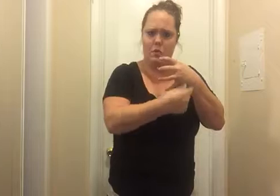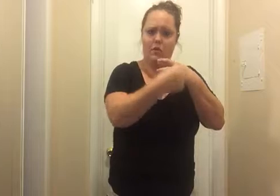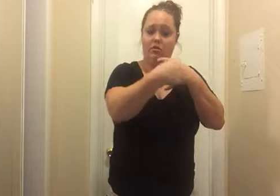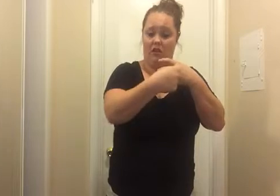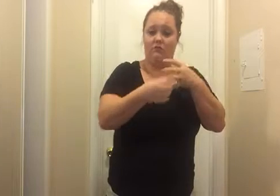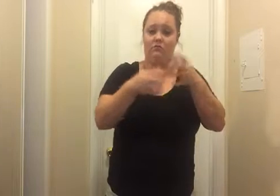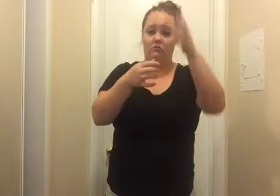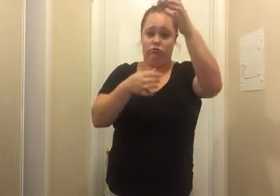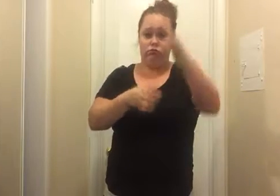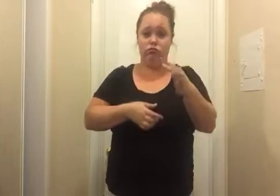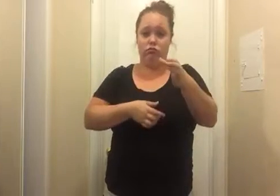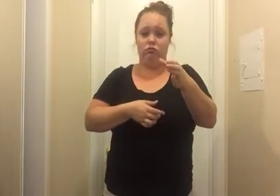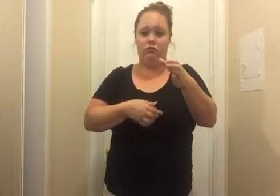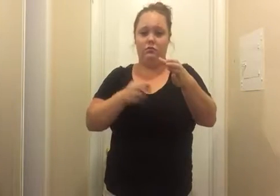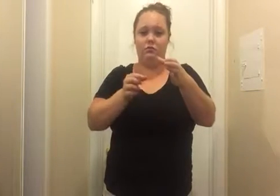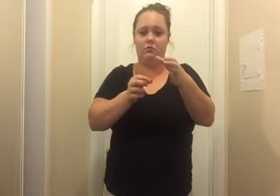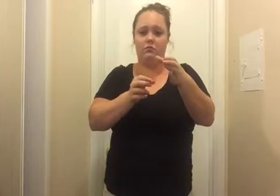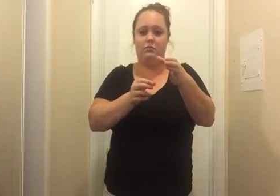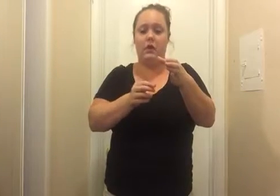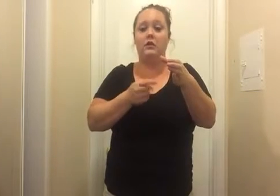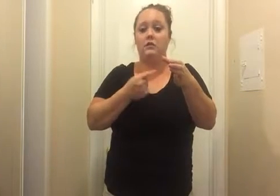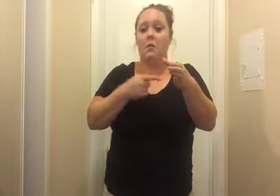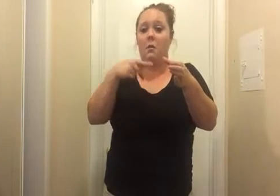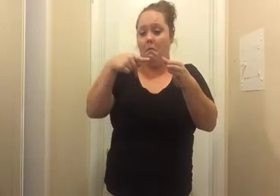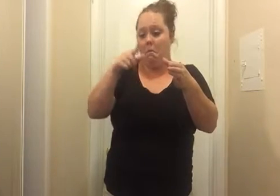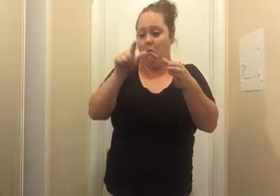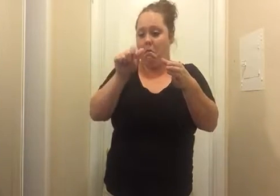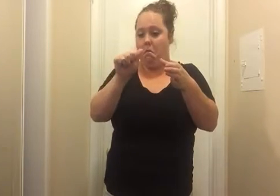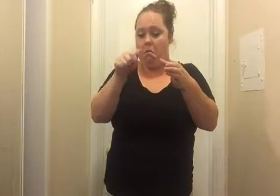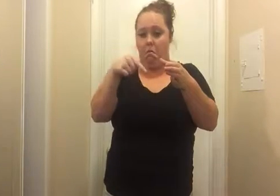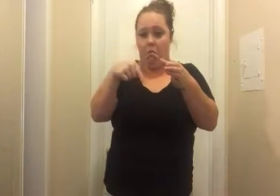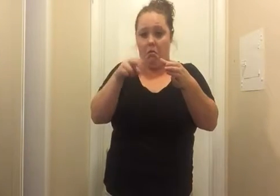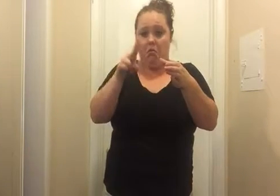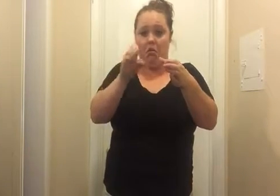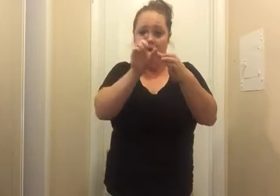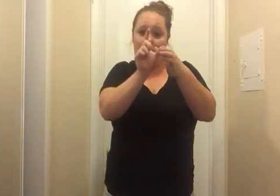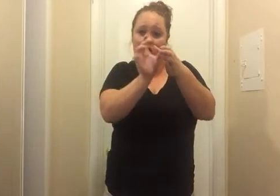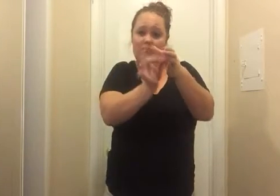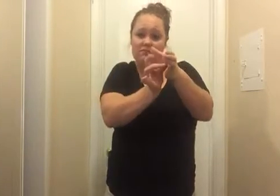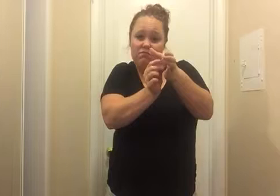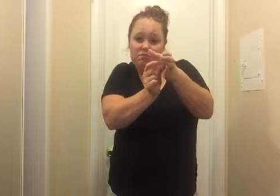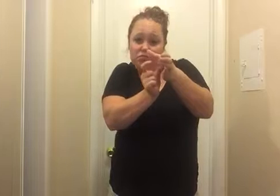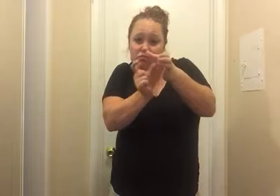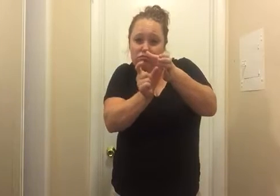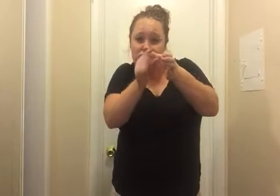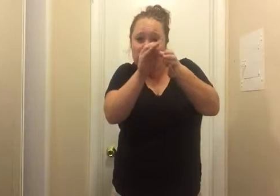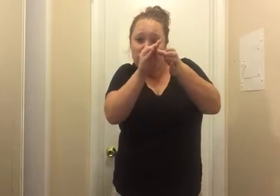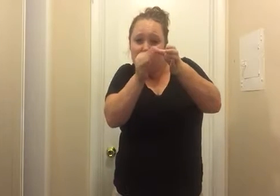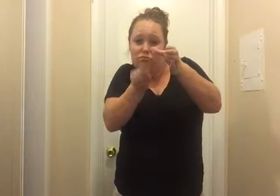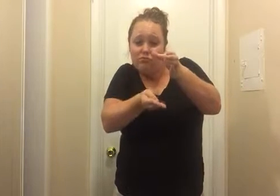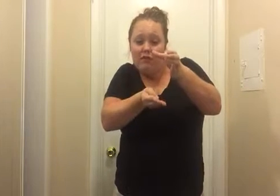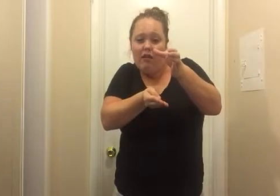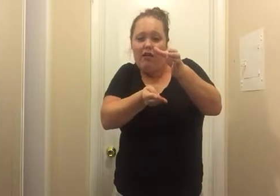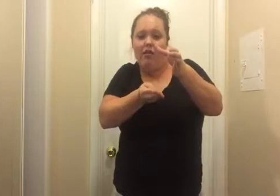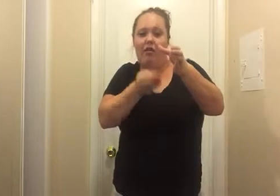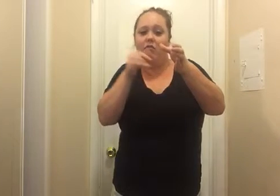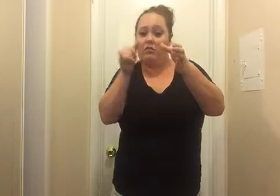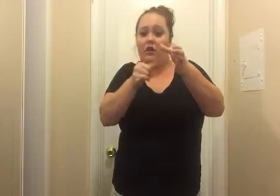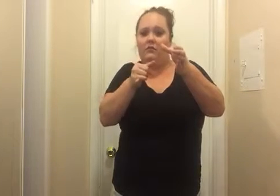flow and the pressure from the blood, they eventually break off. So they eventually break off and go into the blood. So then